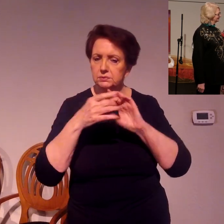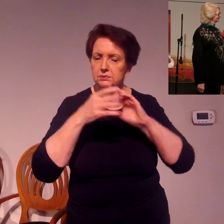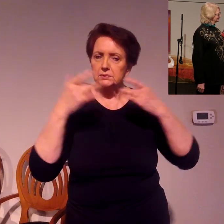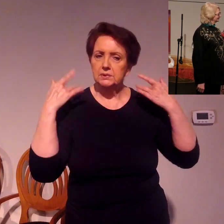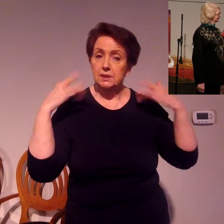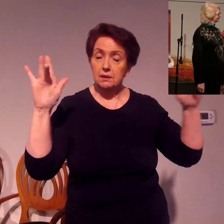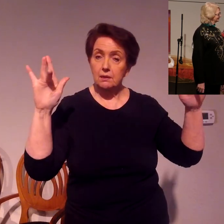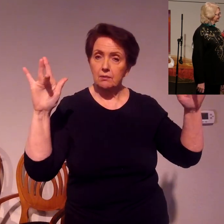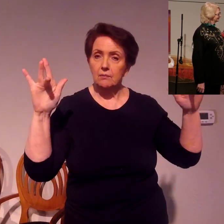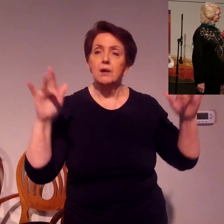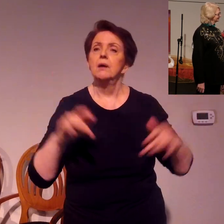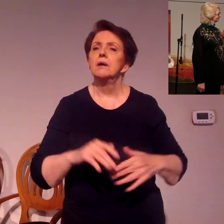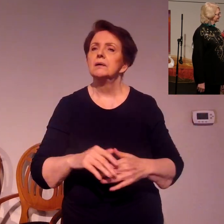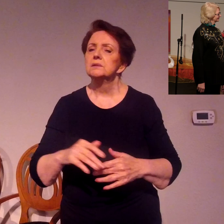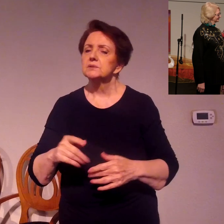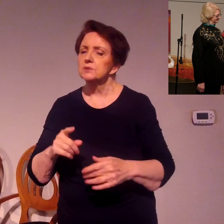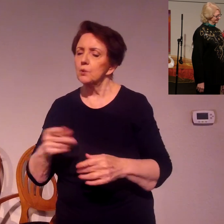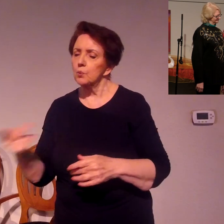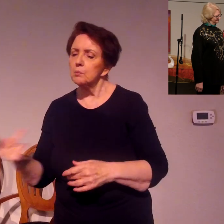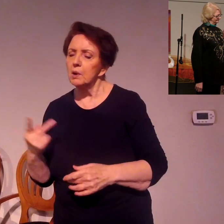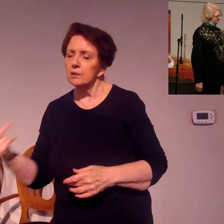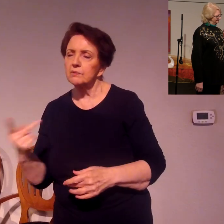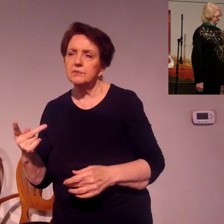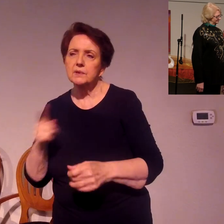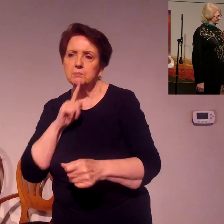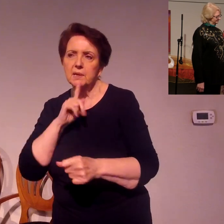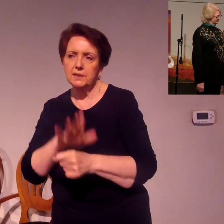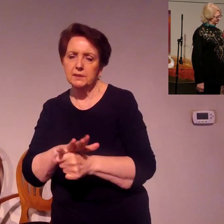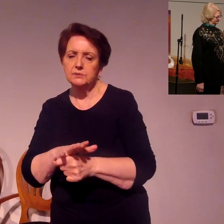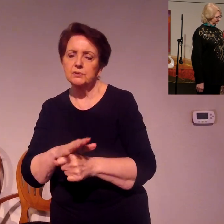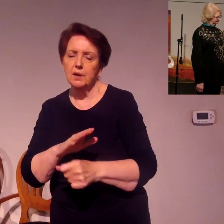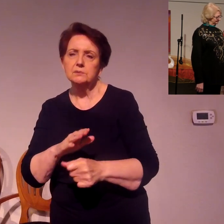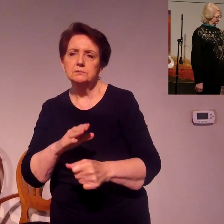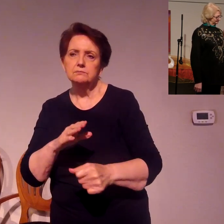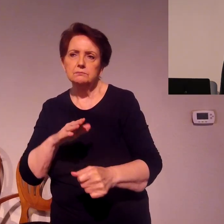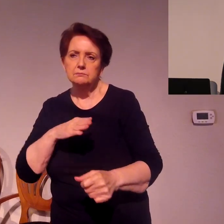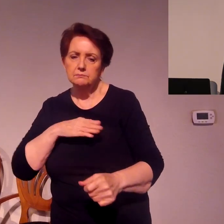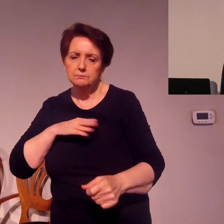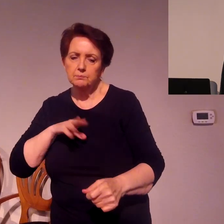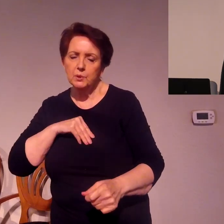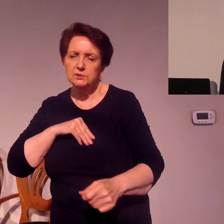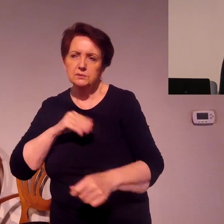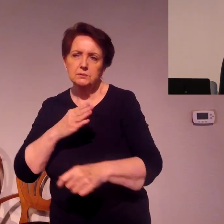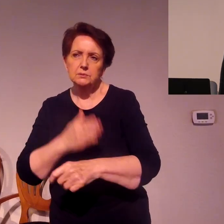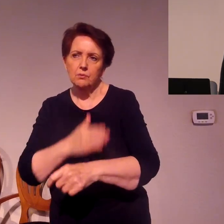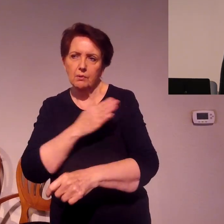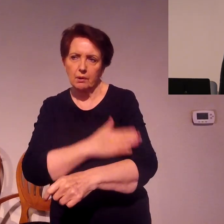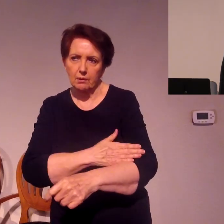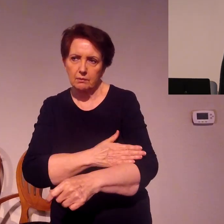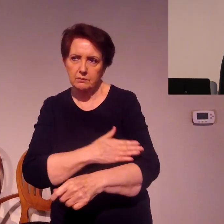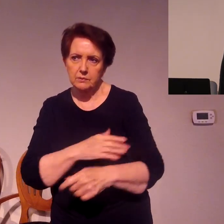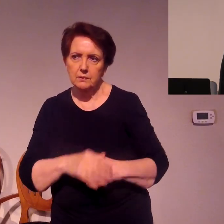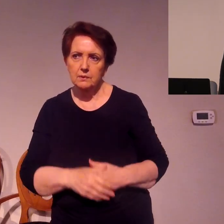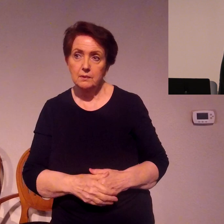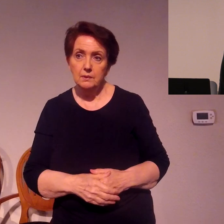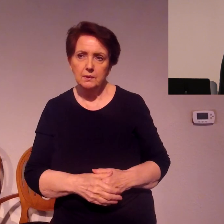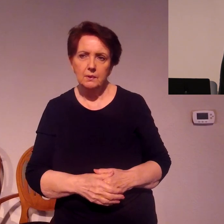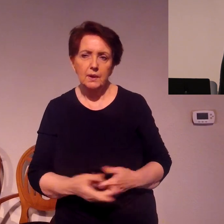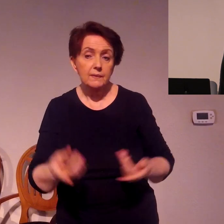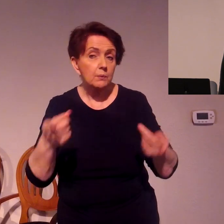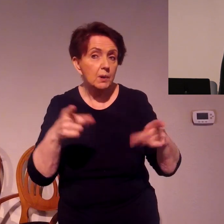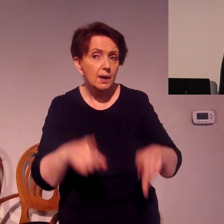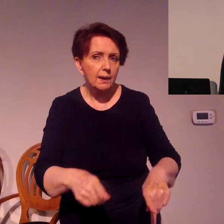we're each committed to our own personal growth. And when we do that, then we are a stronger,